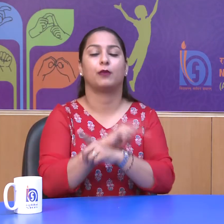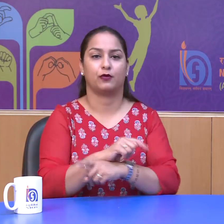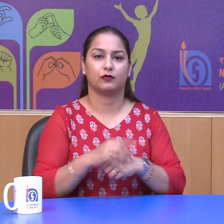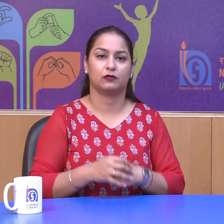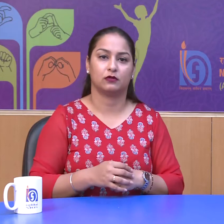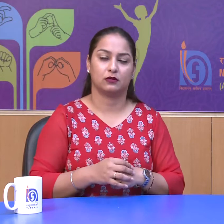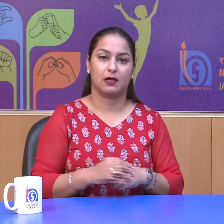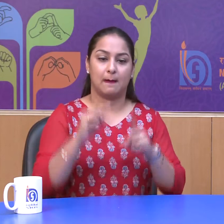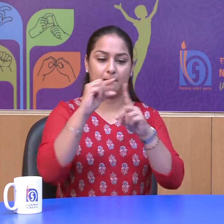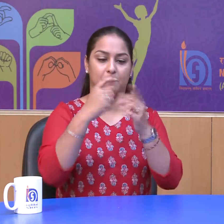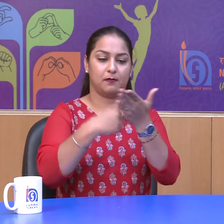print media.